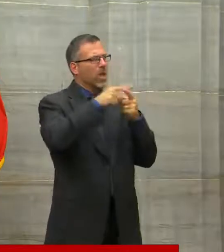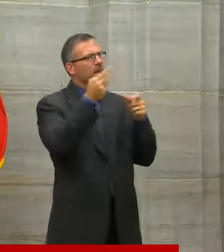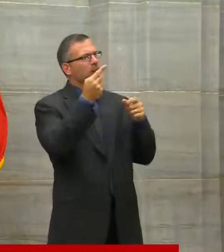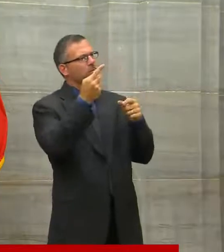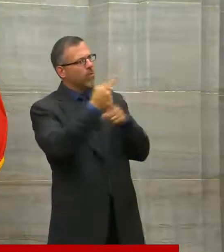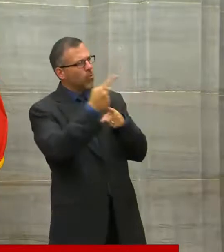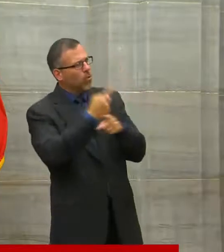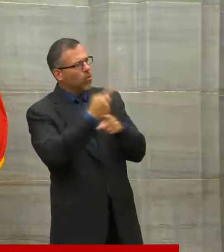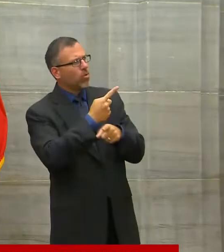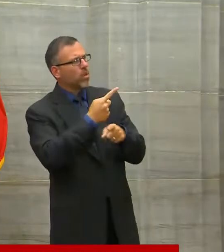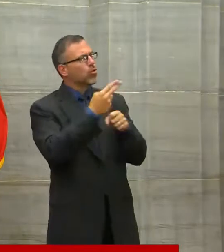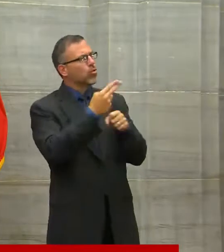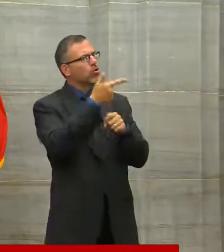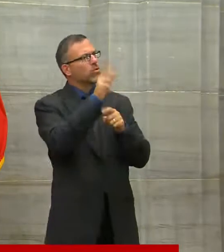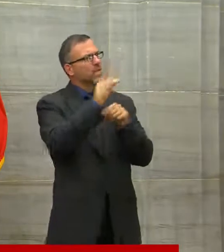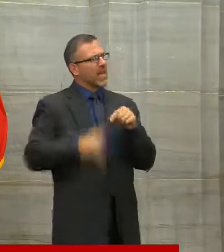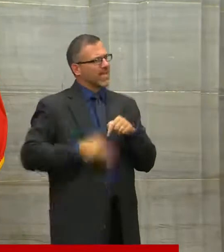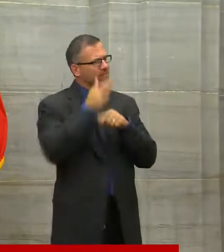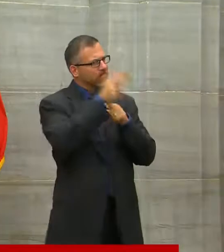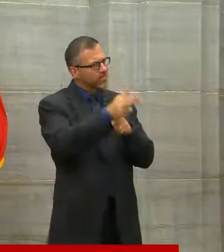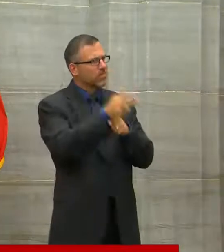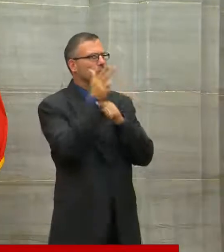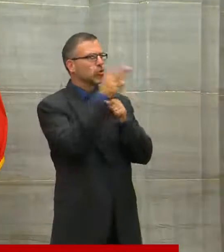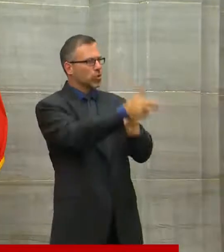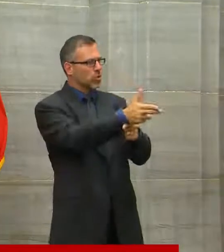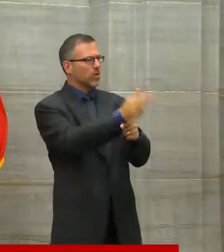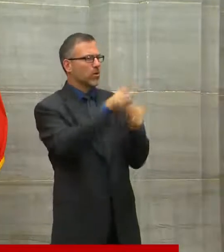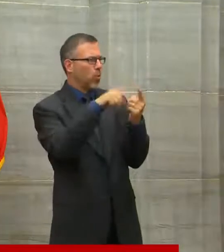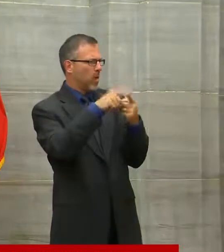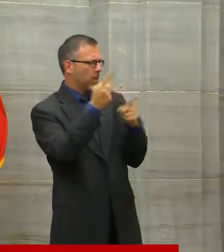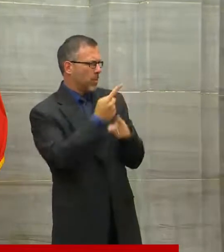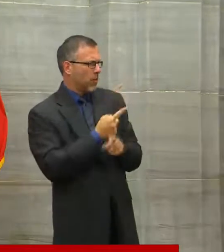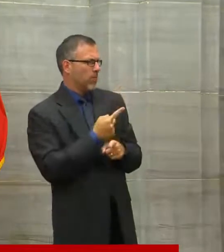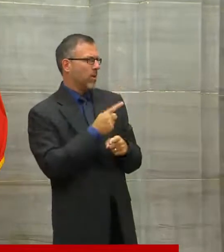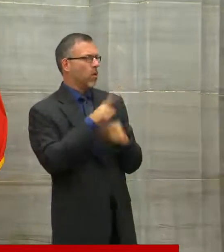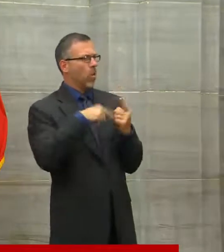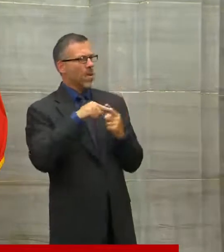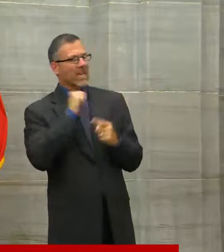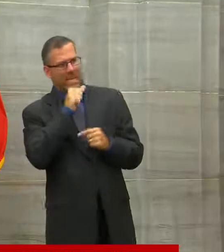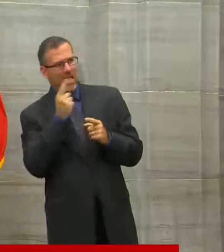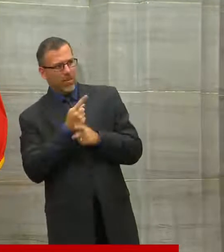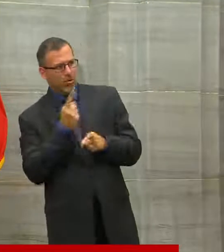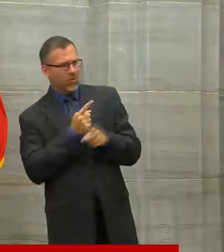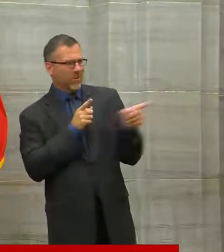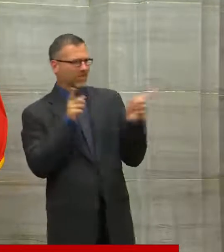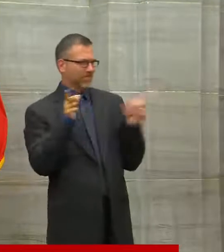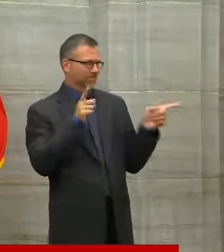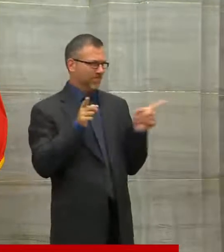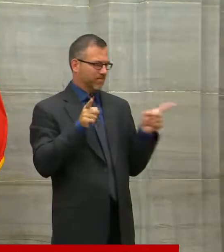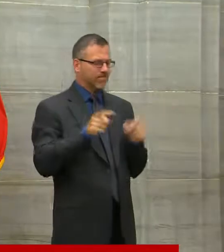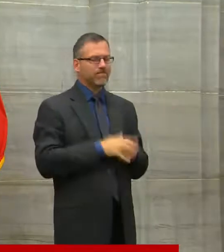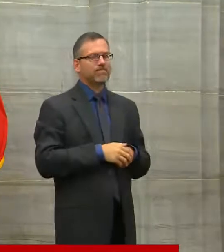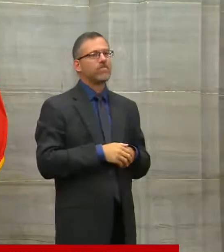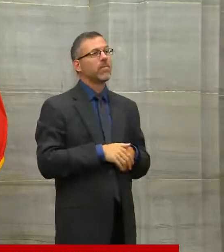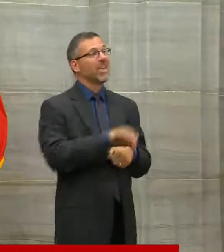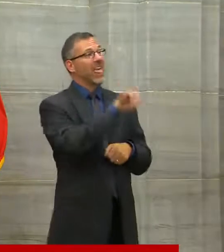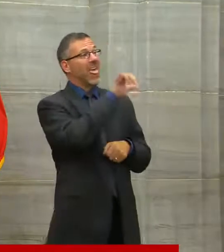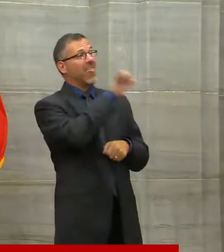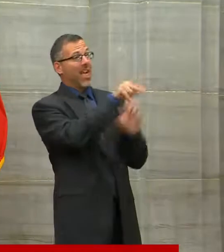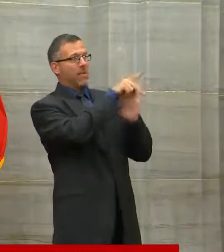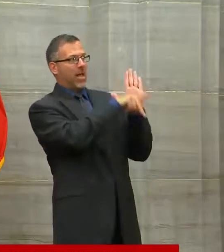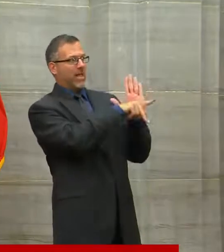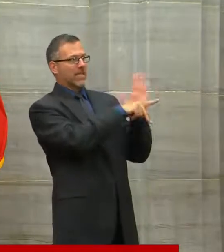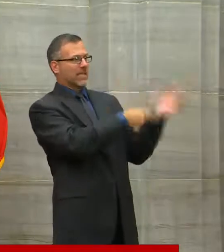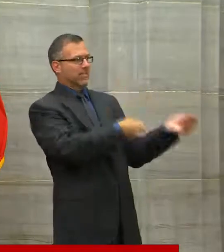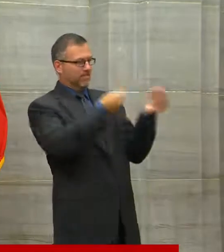This policy reflects the best thinking of all the consensus agencies and was used as a template to help